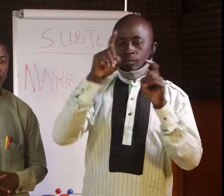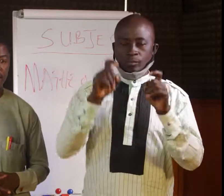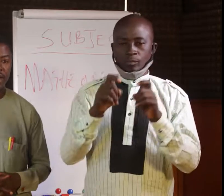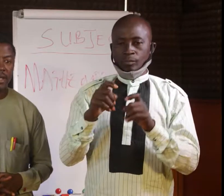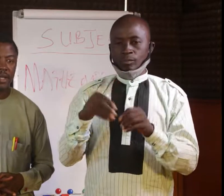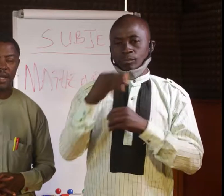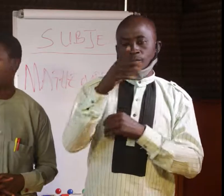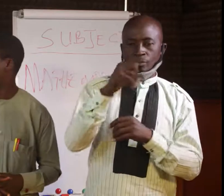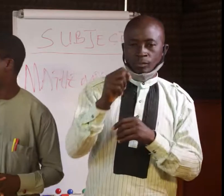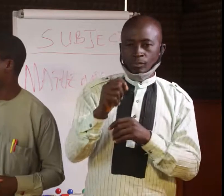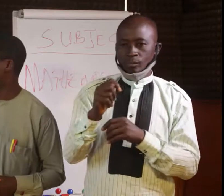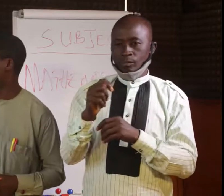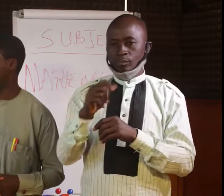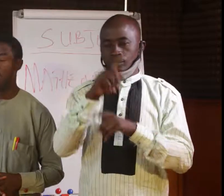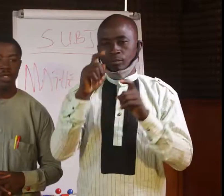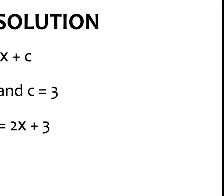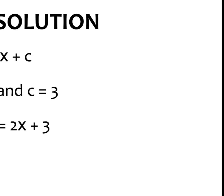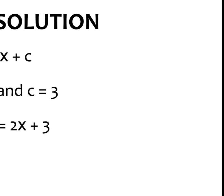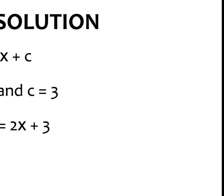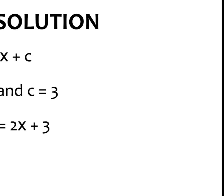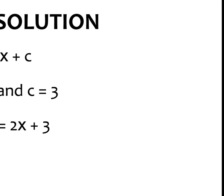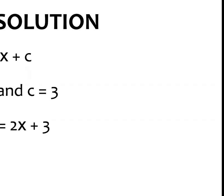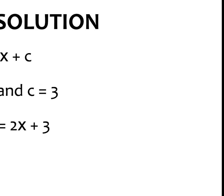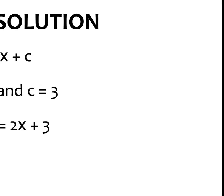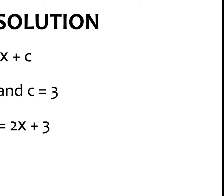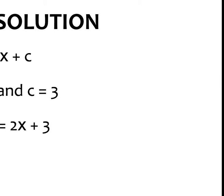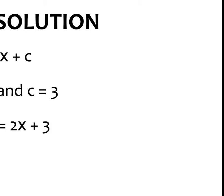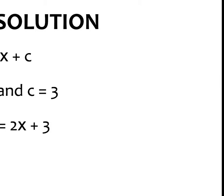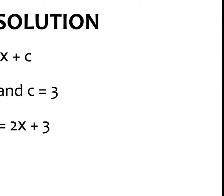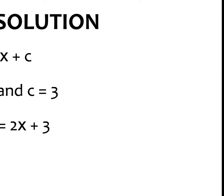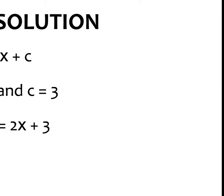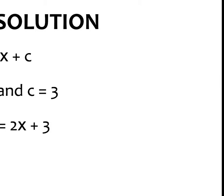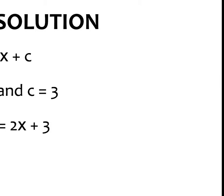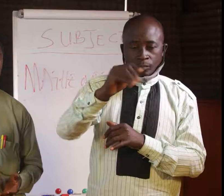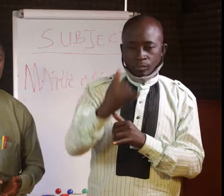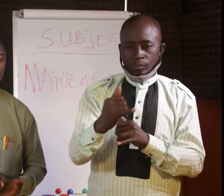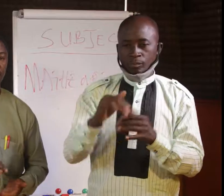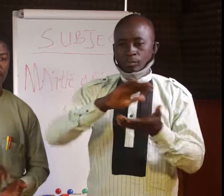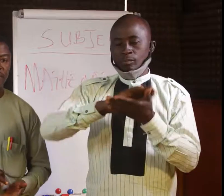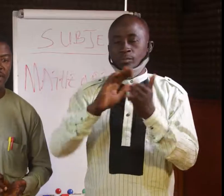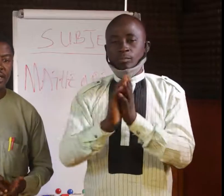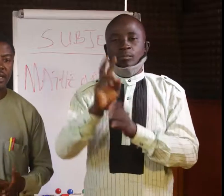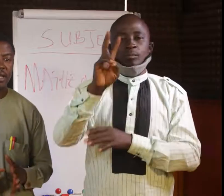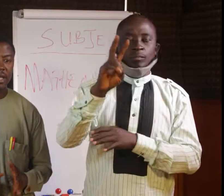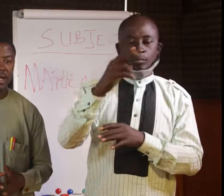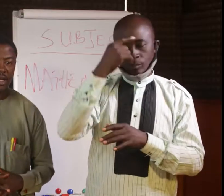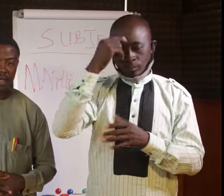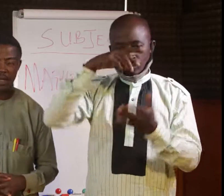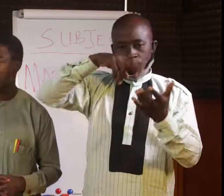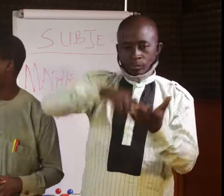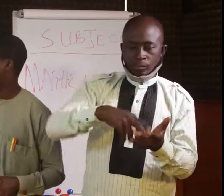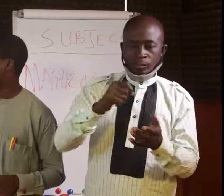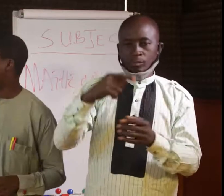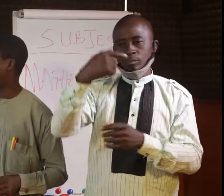our gradient as 2. So our m now is 2 because m represents the